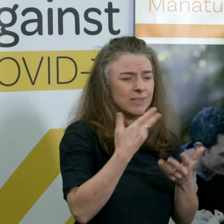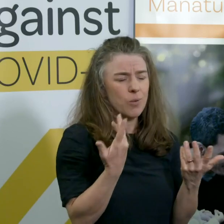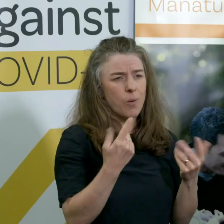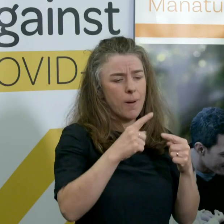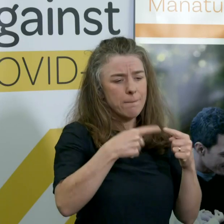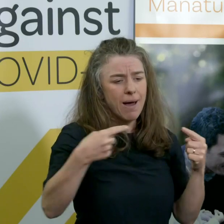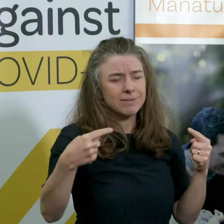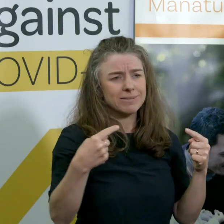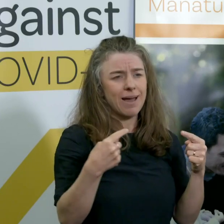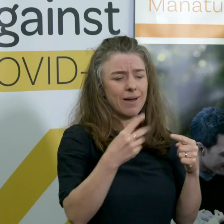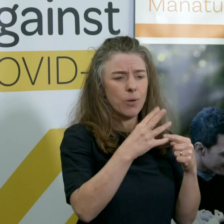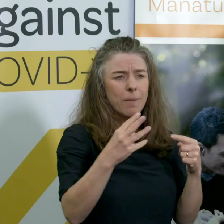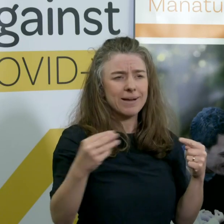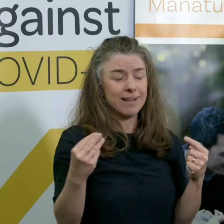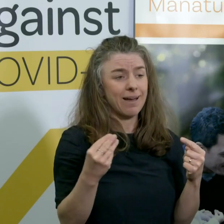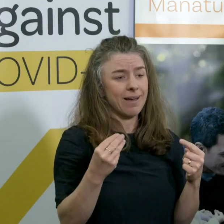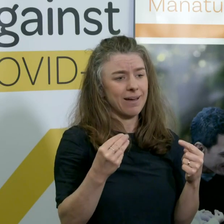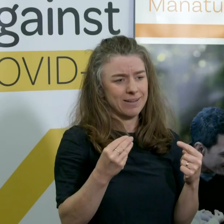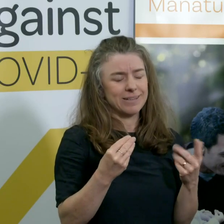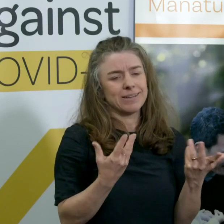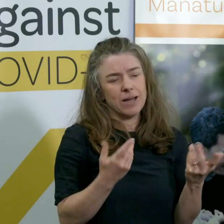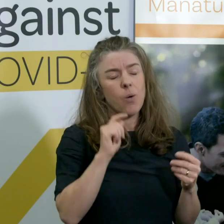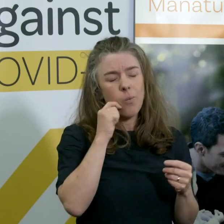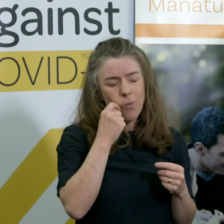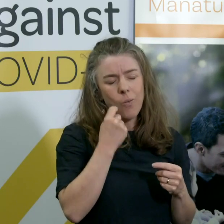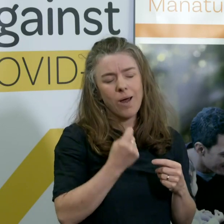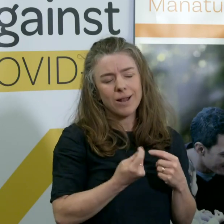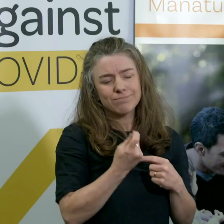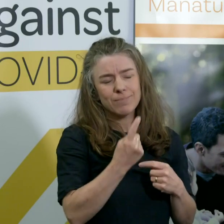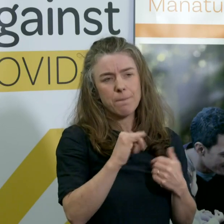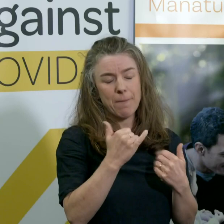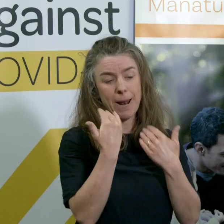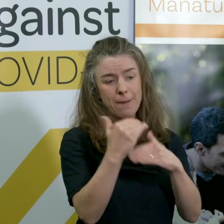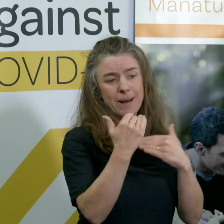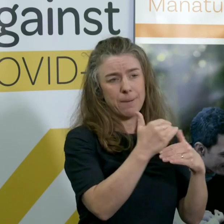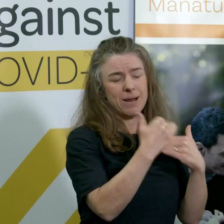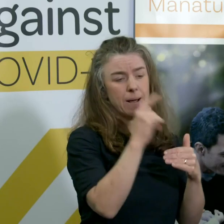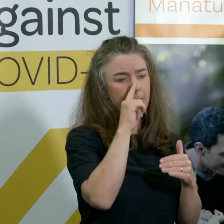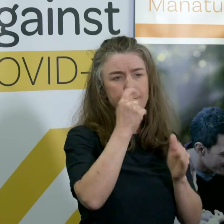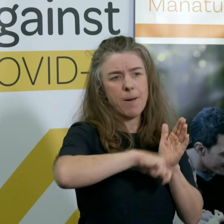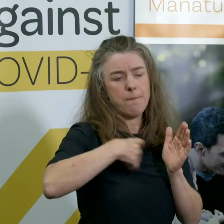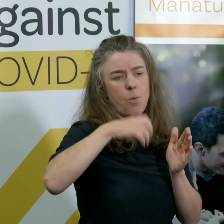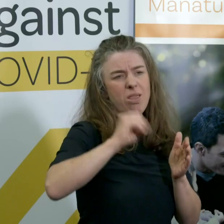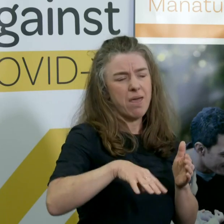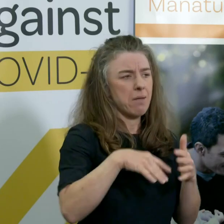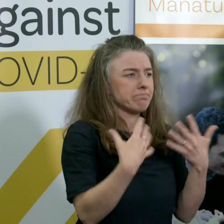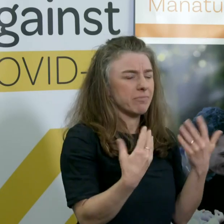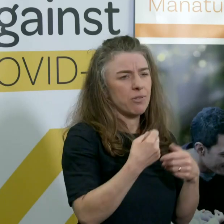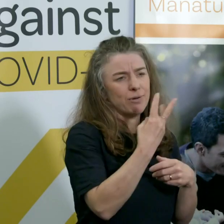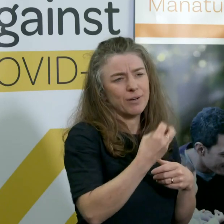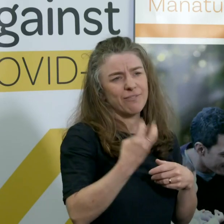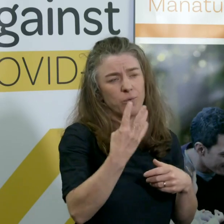placed on products due to unexpected demands from time to time of those products. So rest assured, there